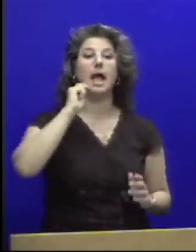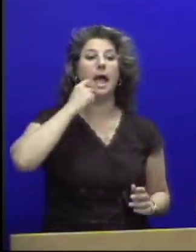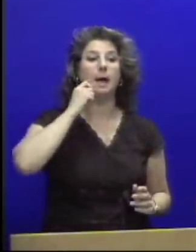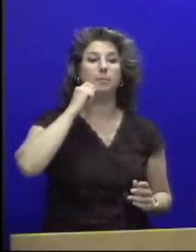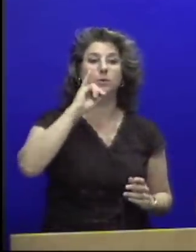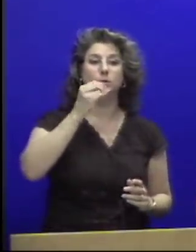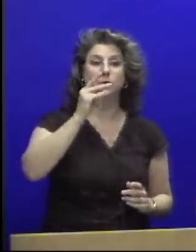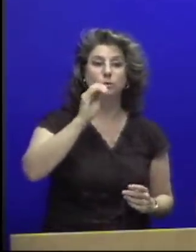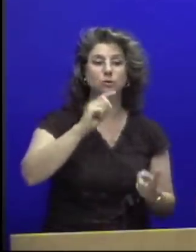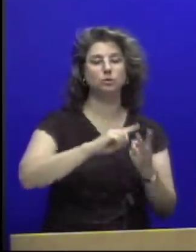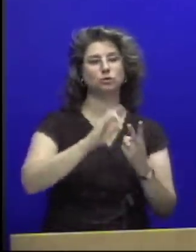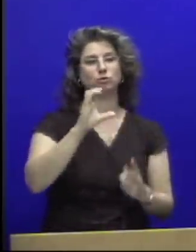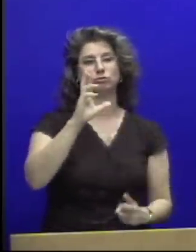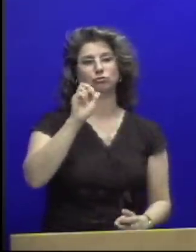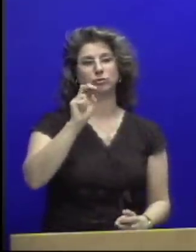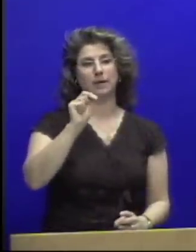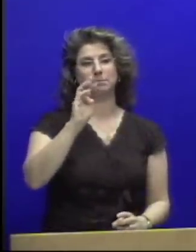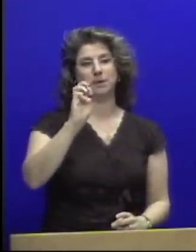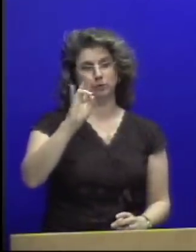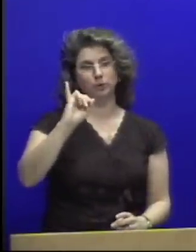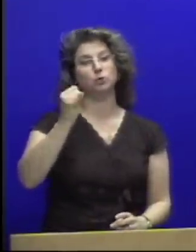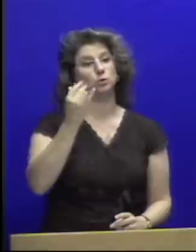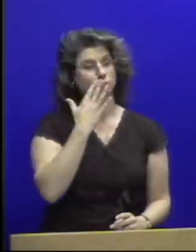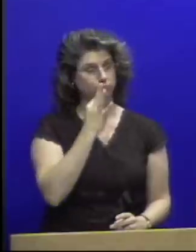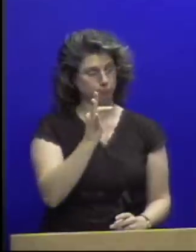or cranberry juice.